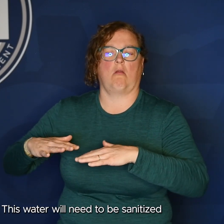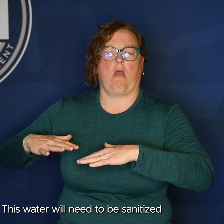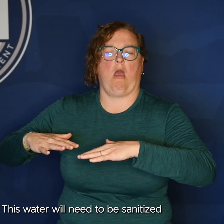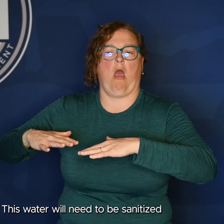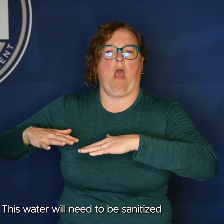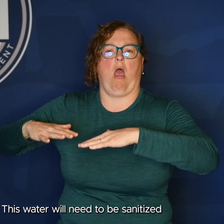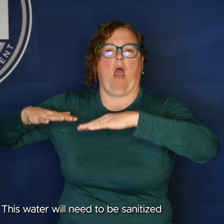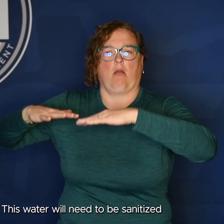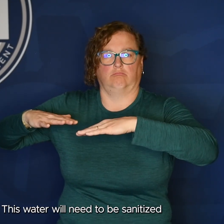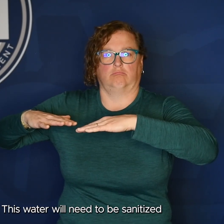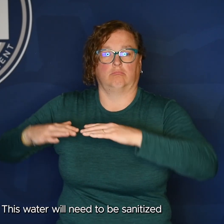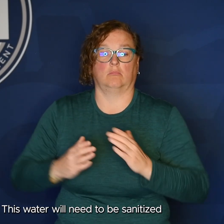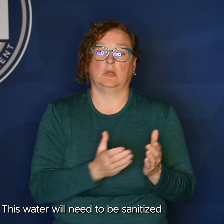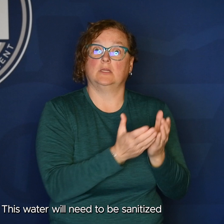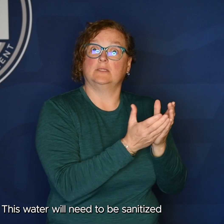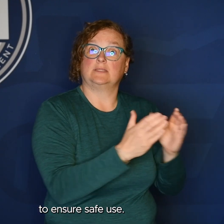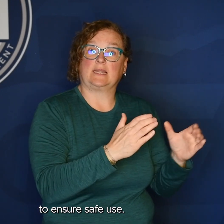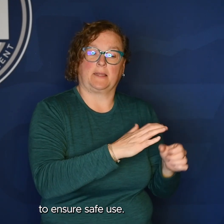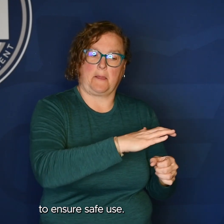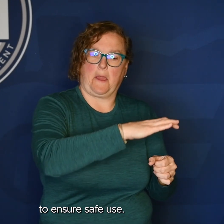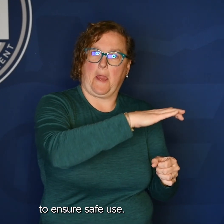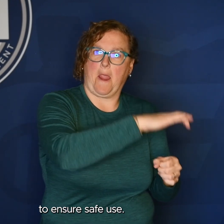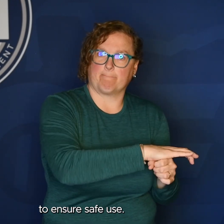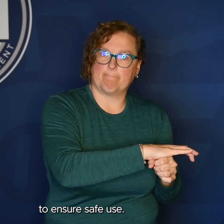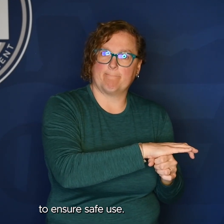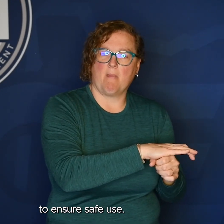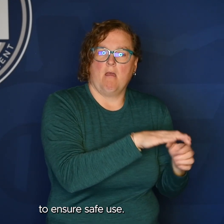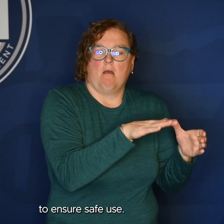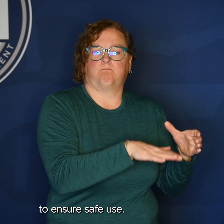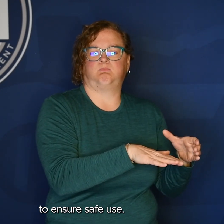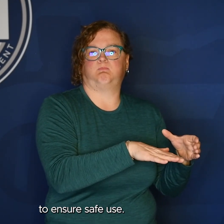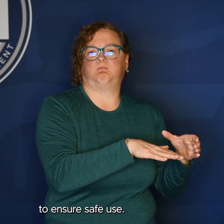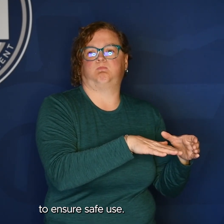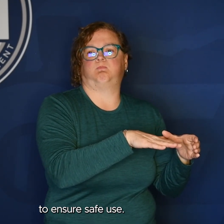This water will need to be sanitized to ensure safe use.